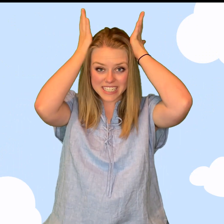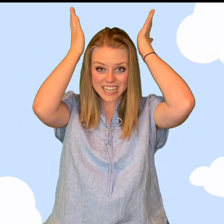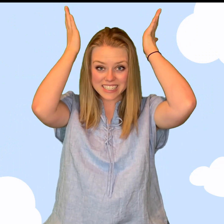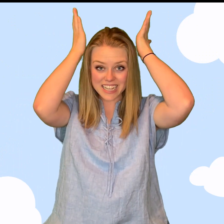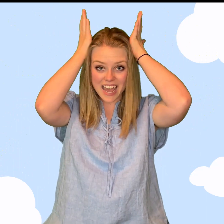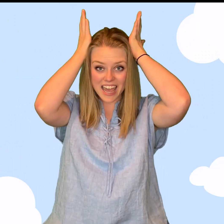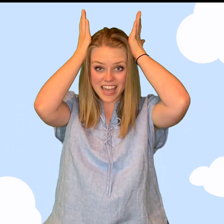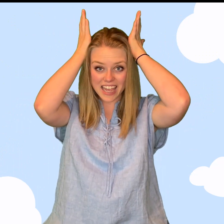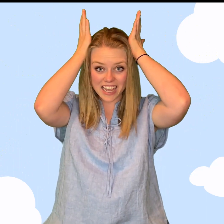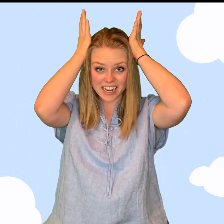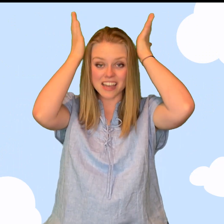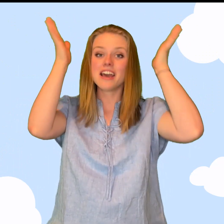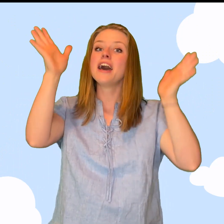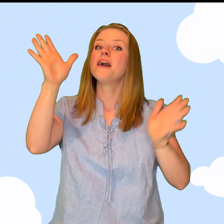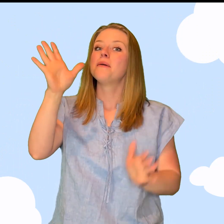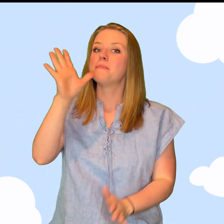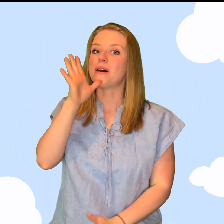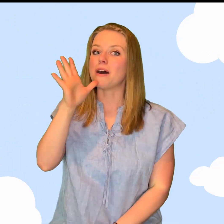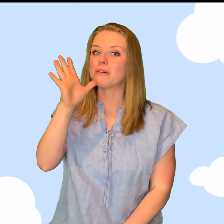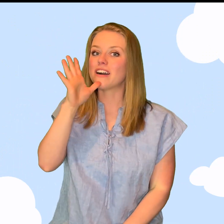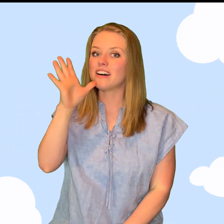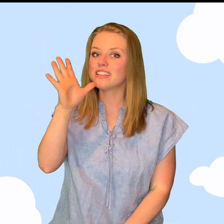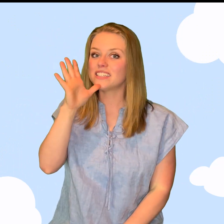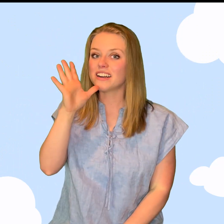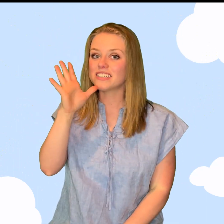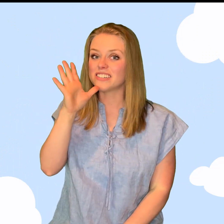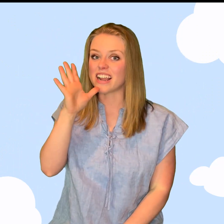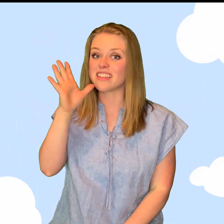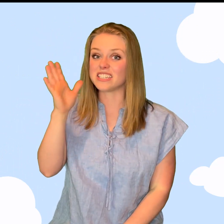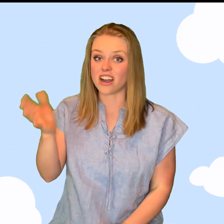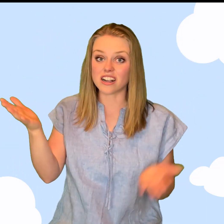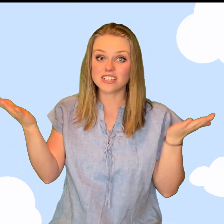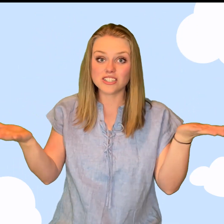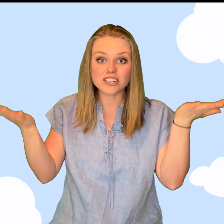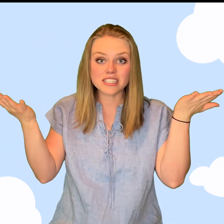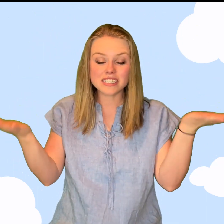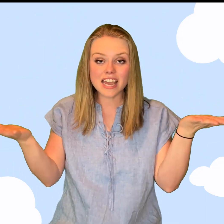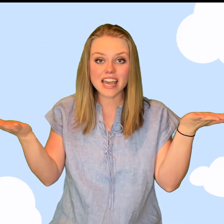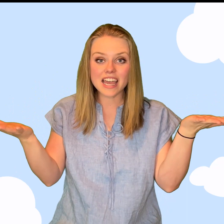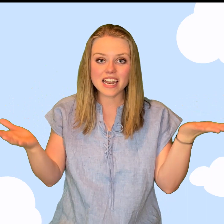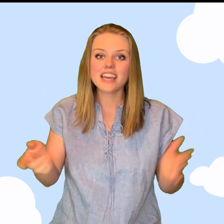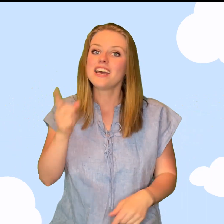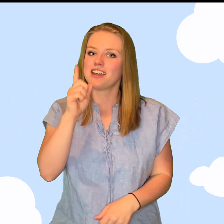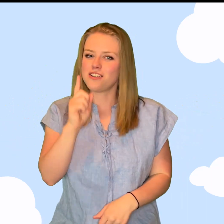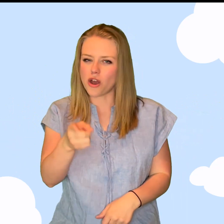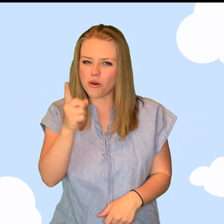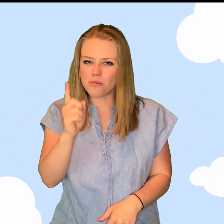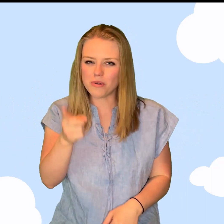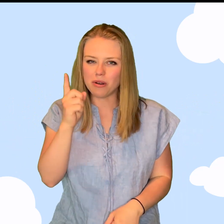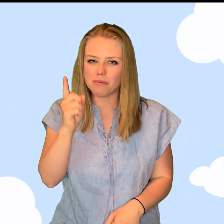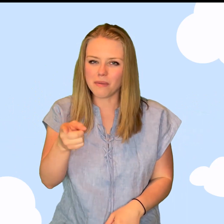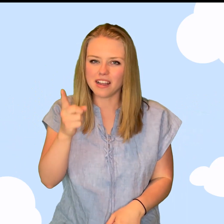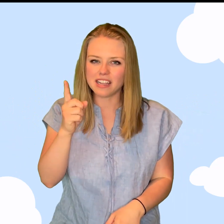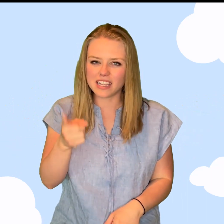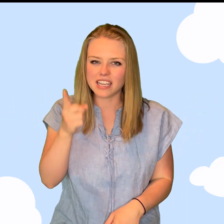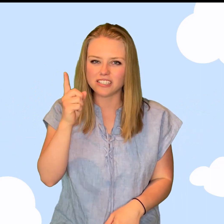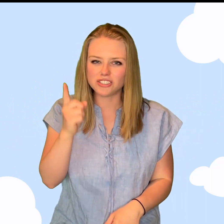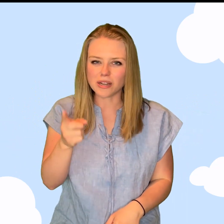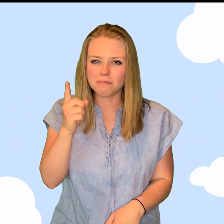his head. Mama called the doctor and the doctor said, "No more monkeys jumping